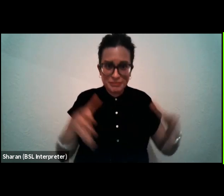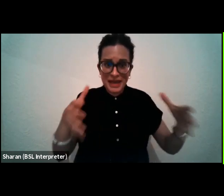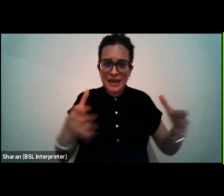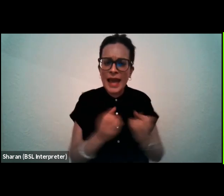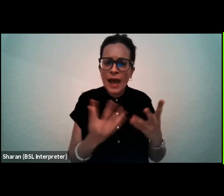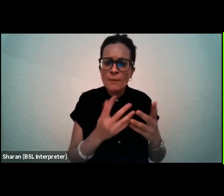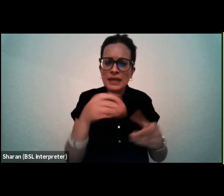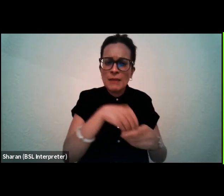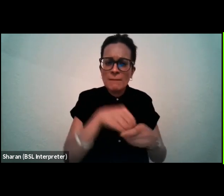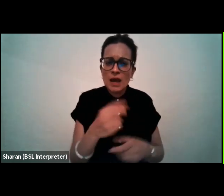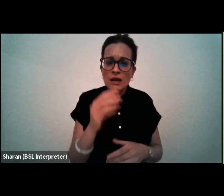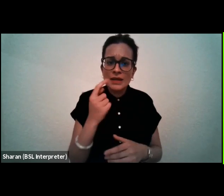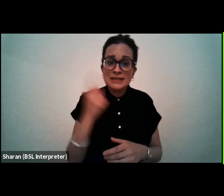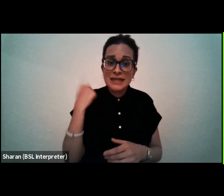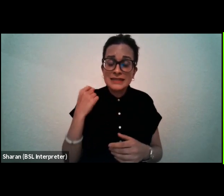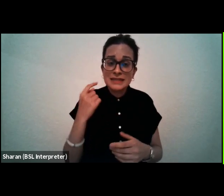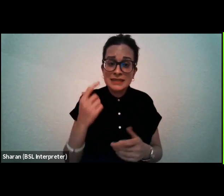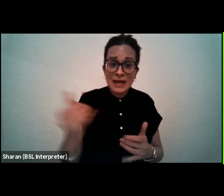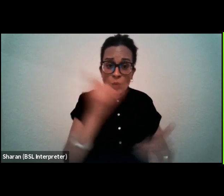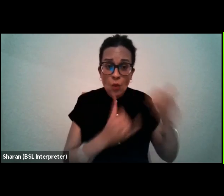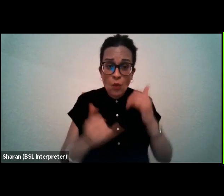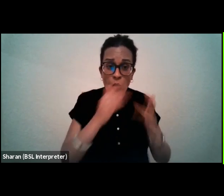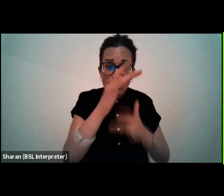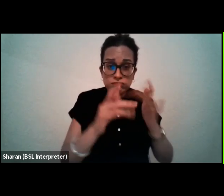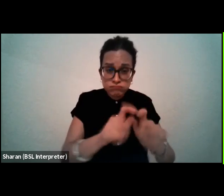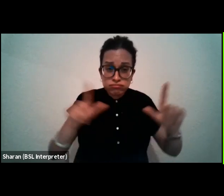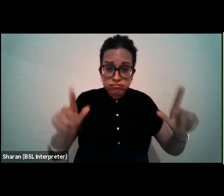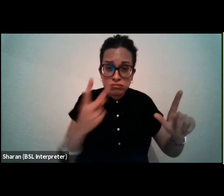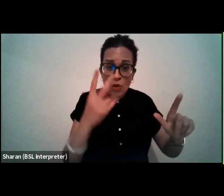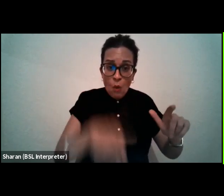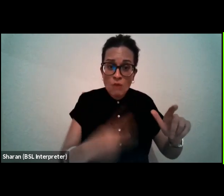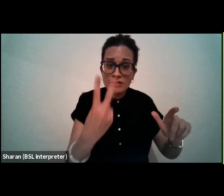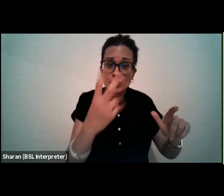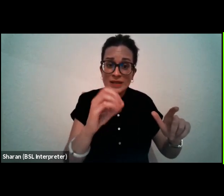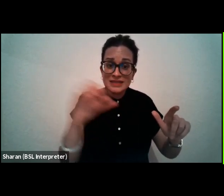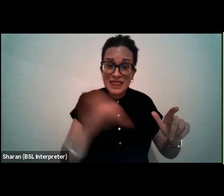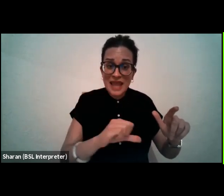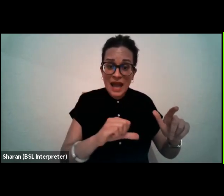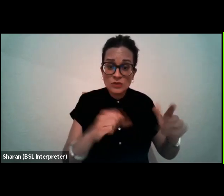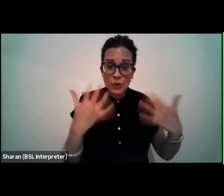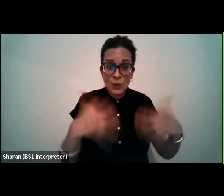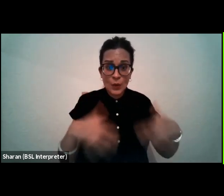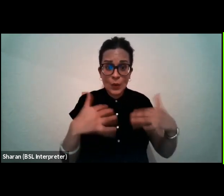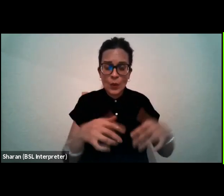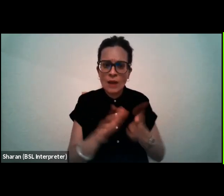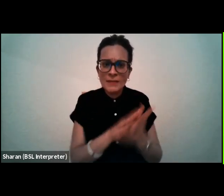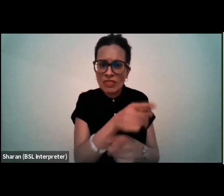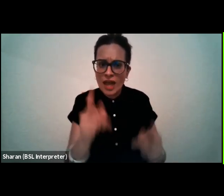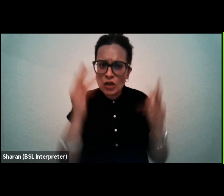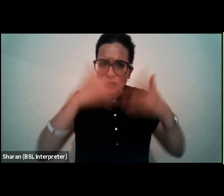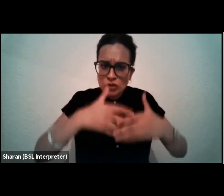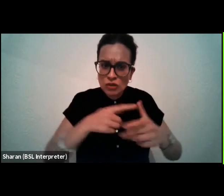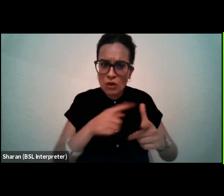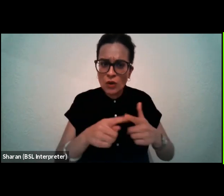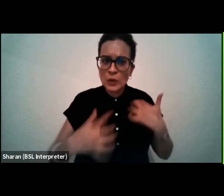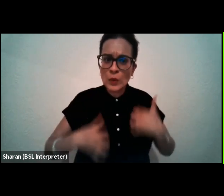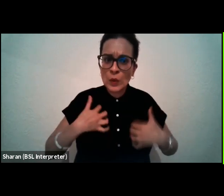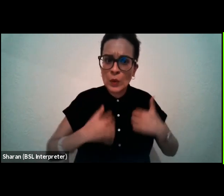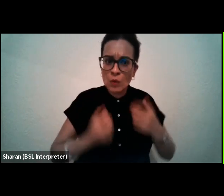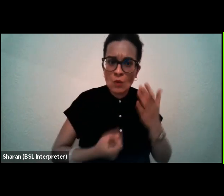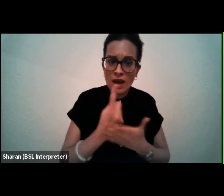members on a call yesterday. So it shows that people are interested in hearing what is happening, are concerned about what is happening in